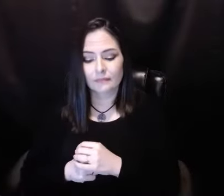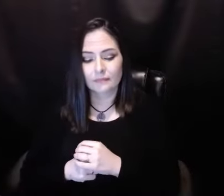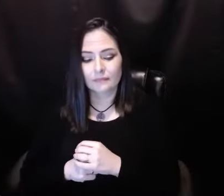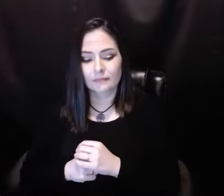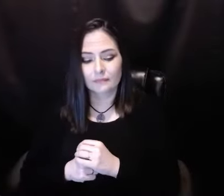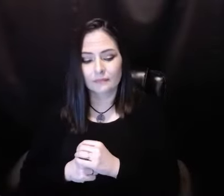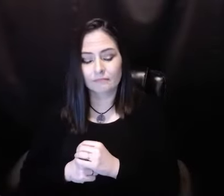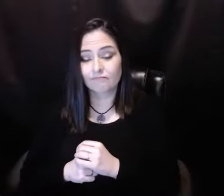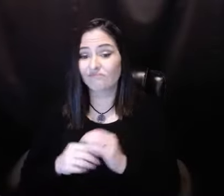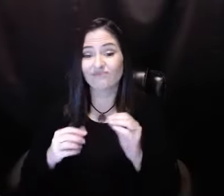I